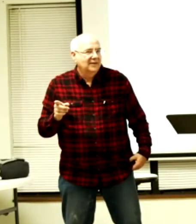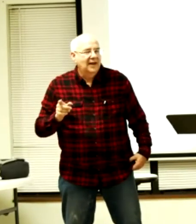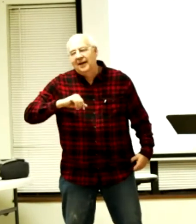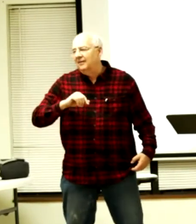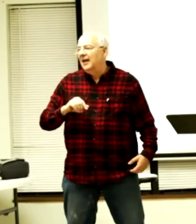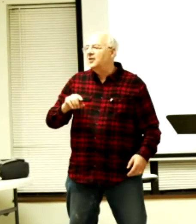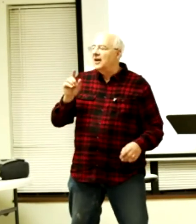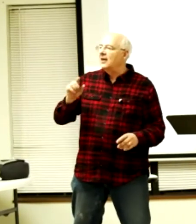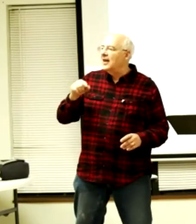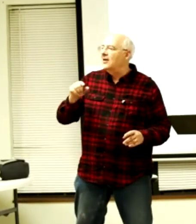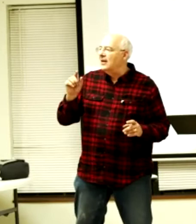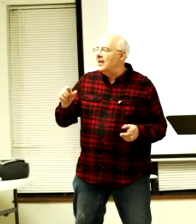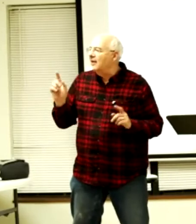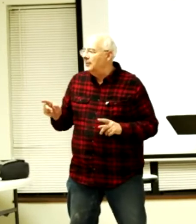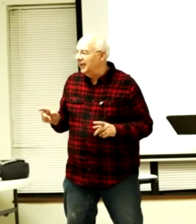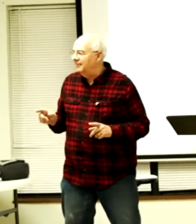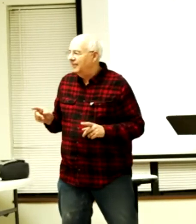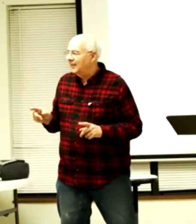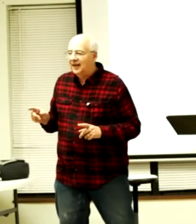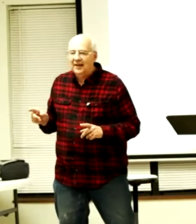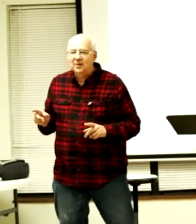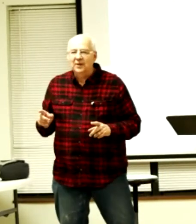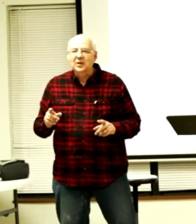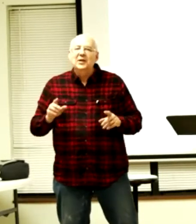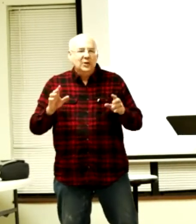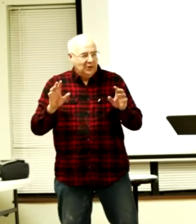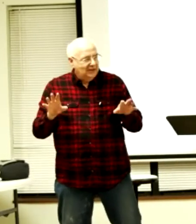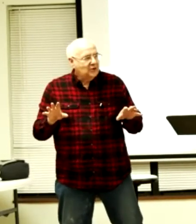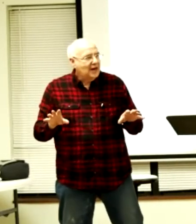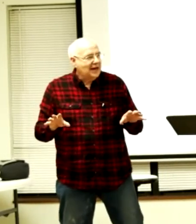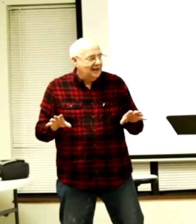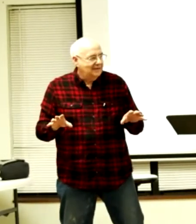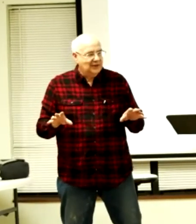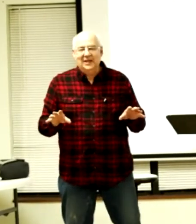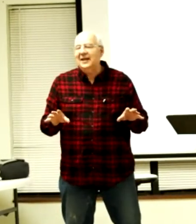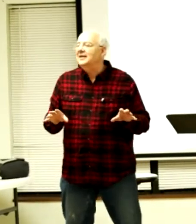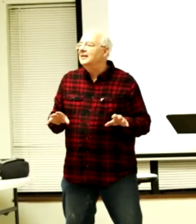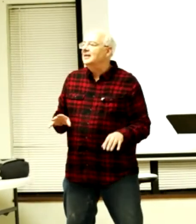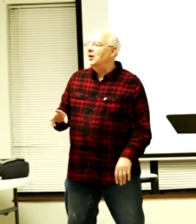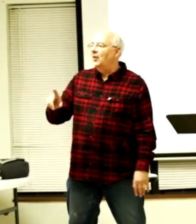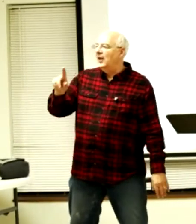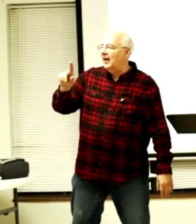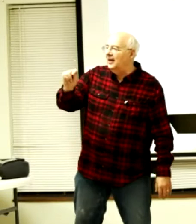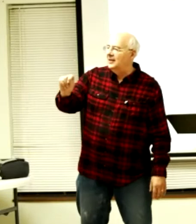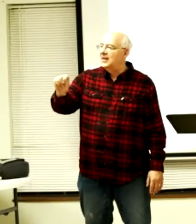All right. That has every letter in the alphabet. Okay. So let's try it. Okay. So the